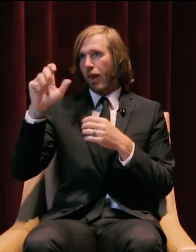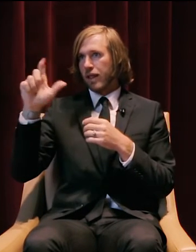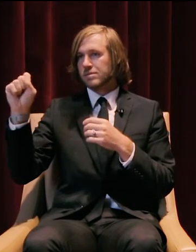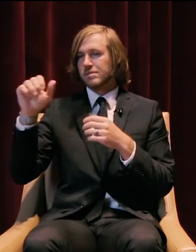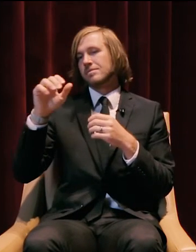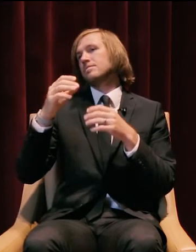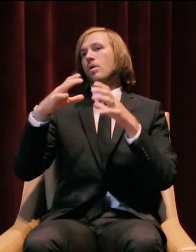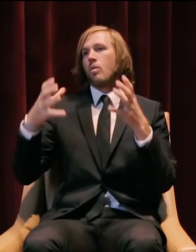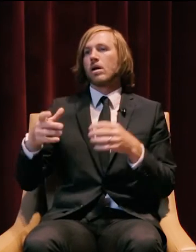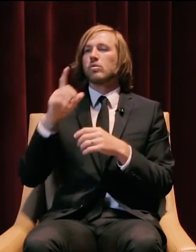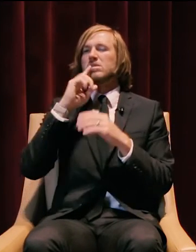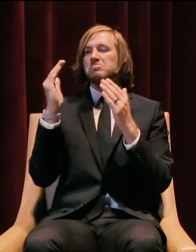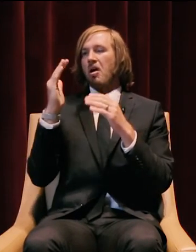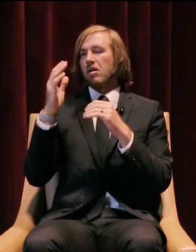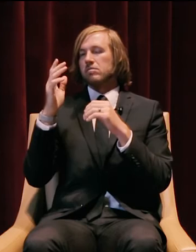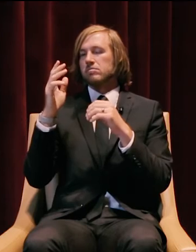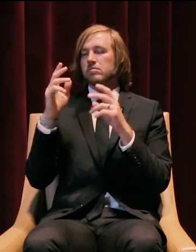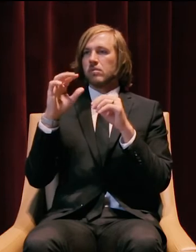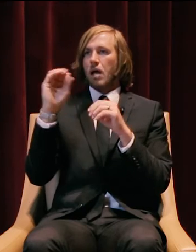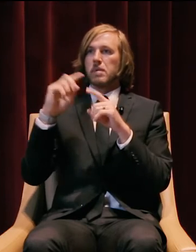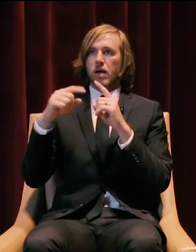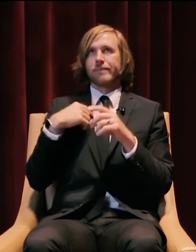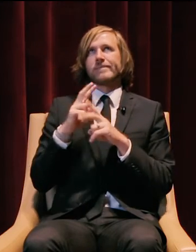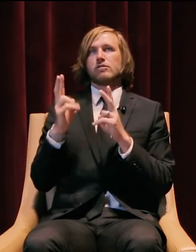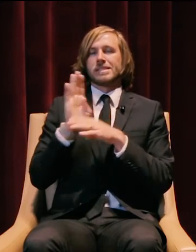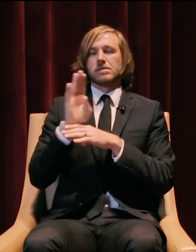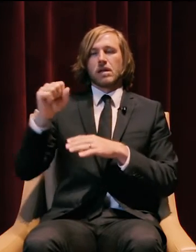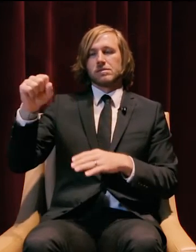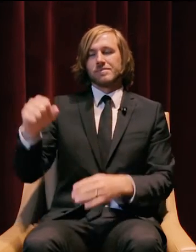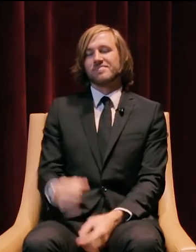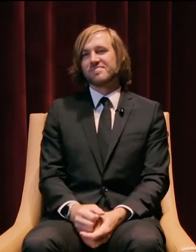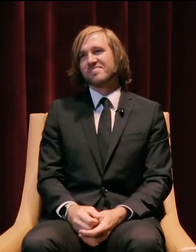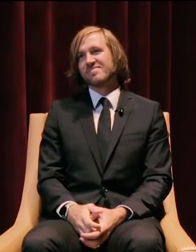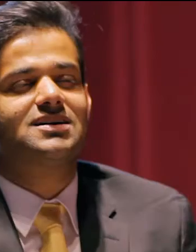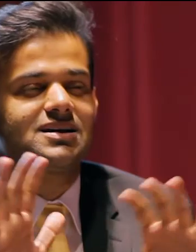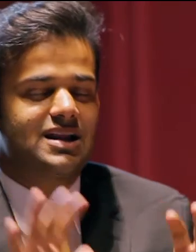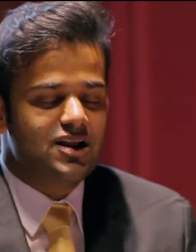are small interests from individuals. So I am very, very busy.